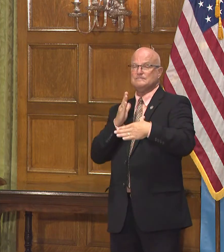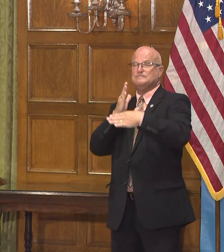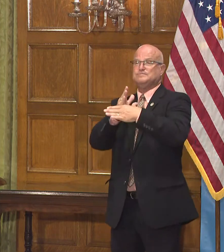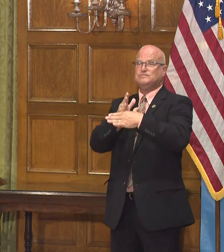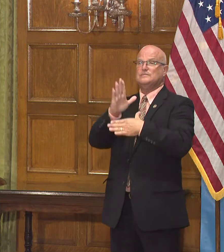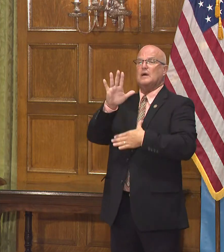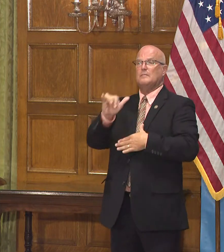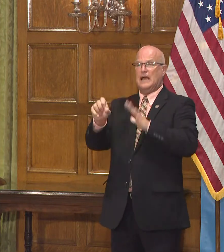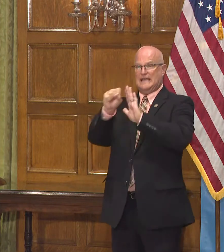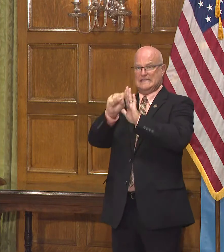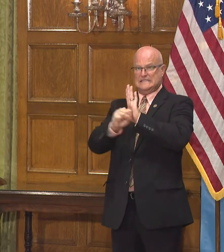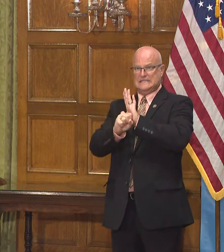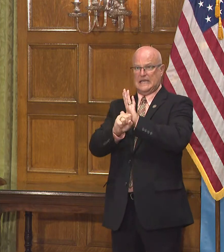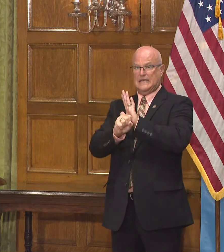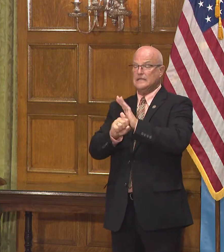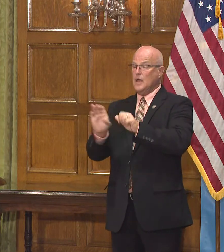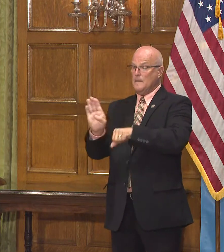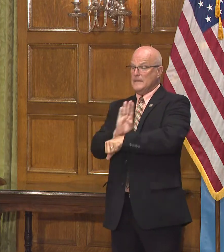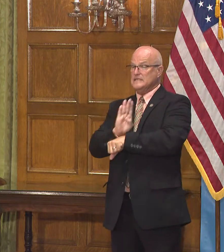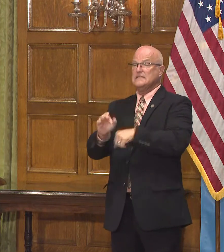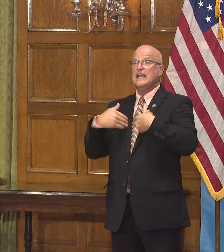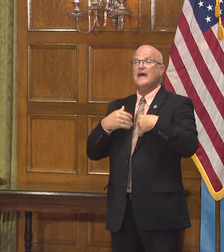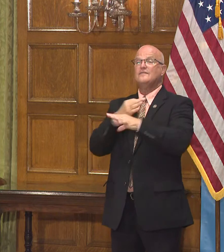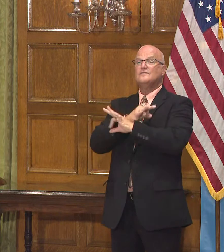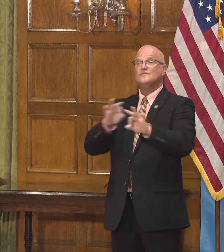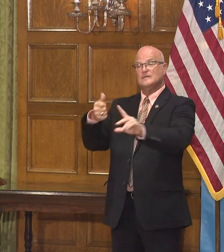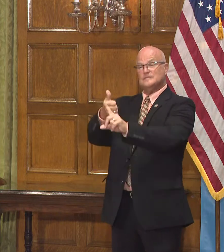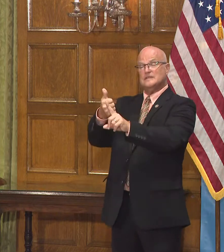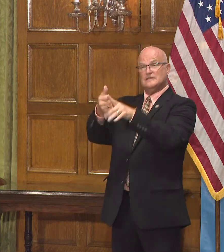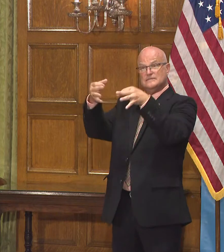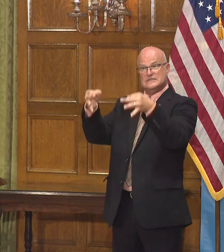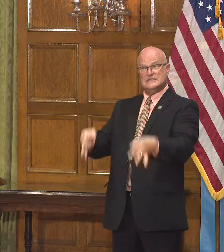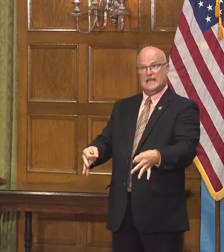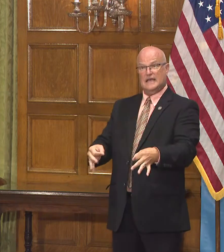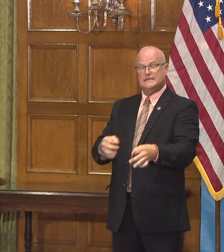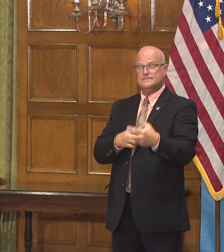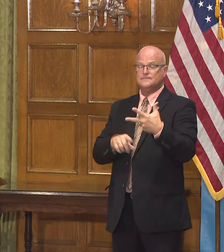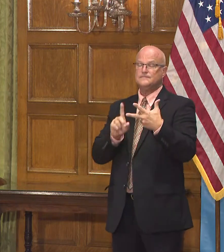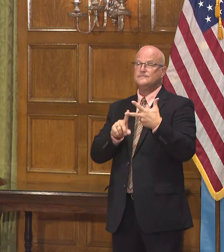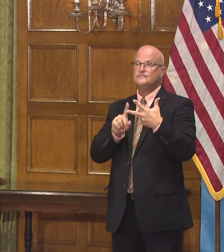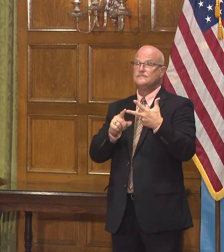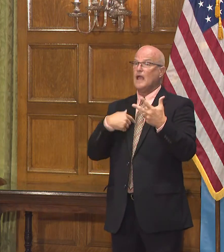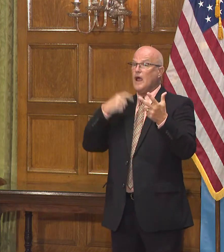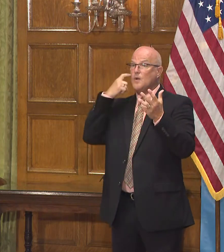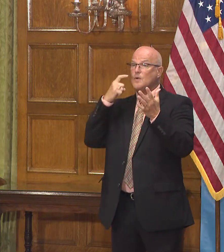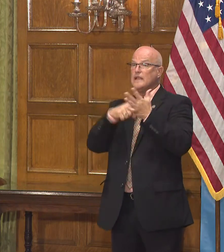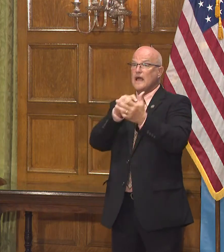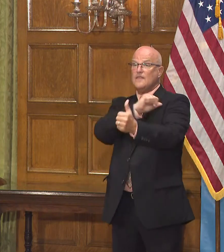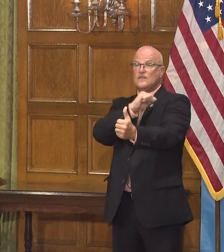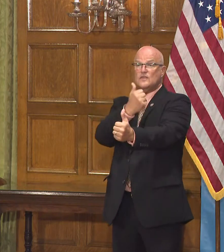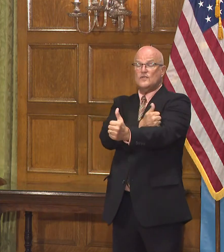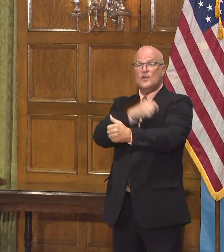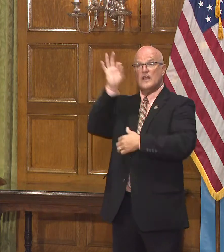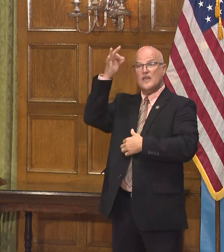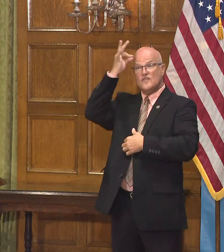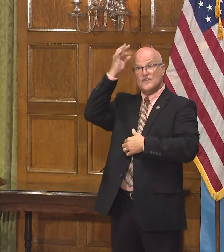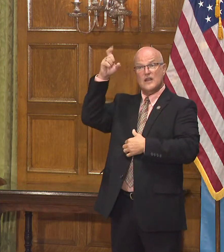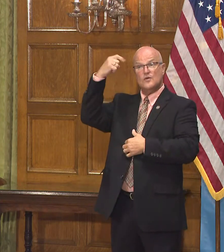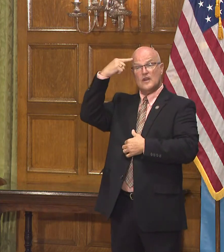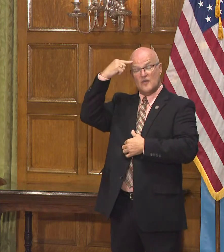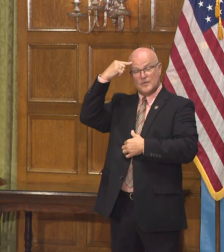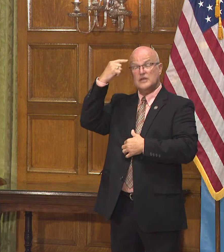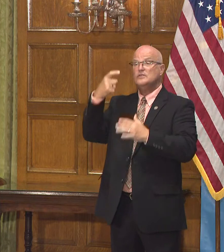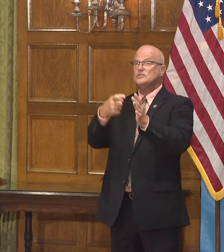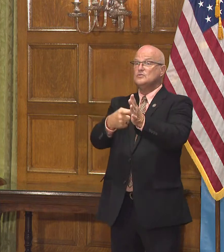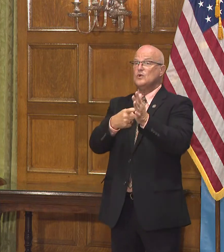by the state. Businesses have that freedom. Thirdly, I recognize the authority of the federal government